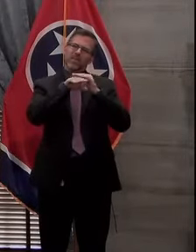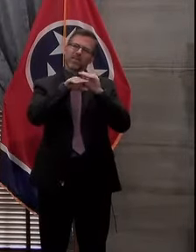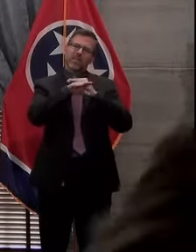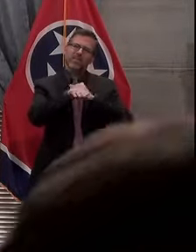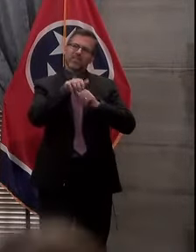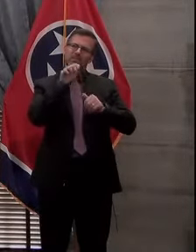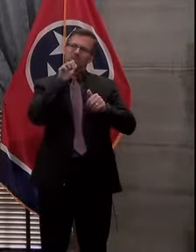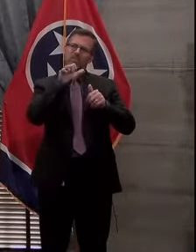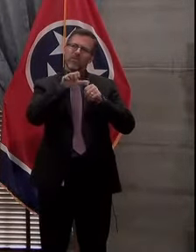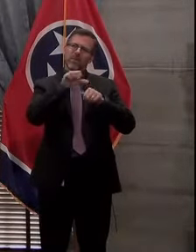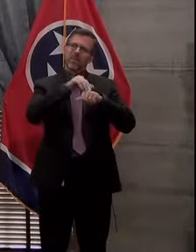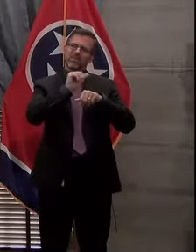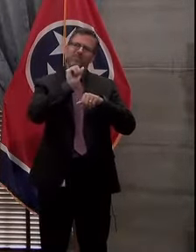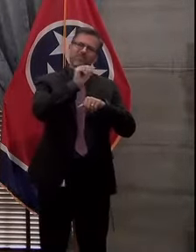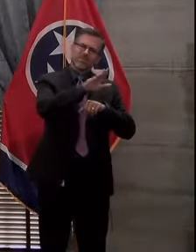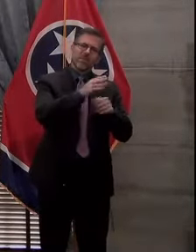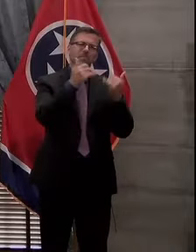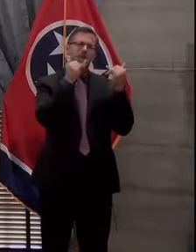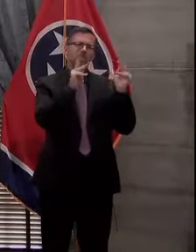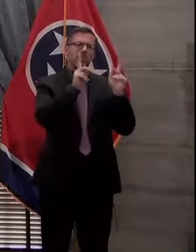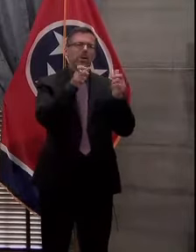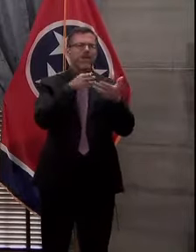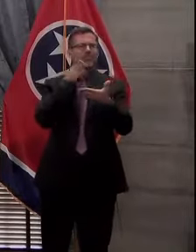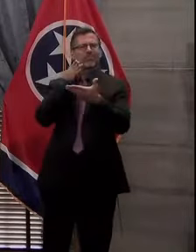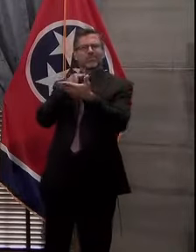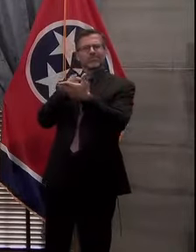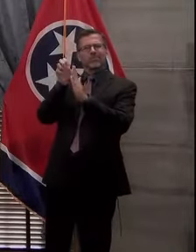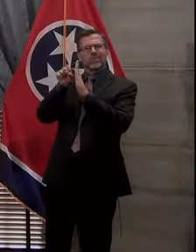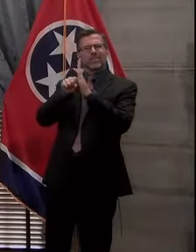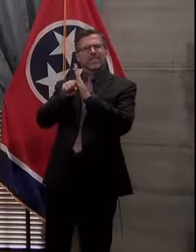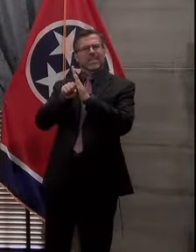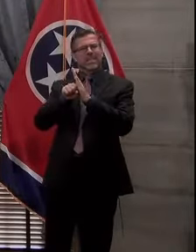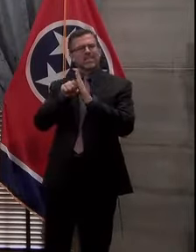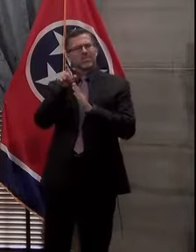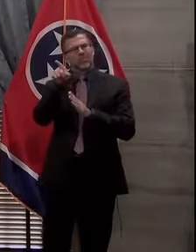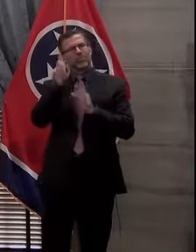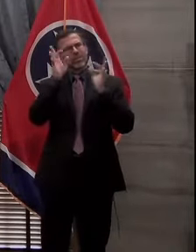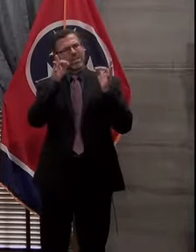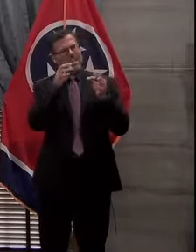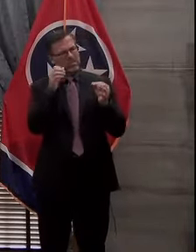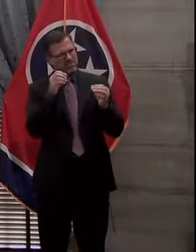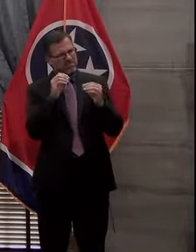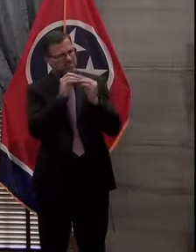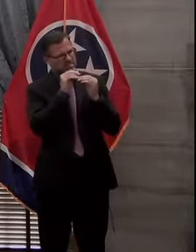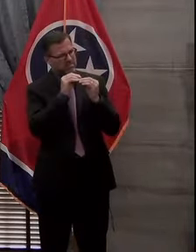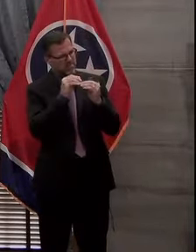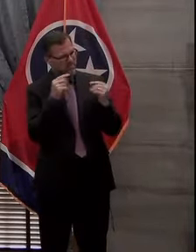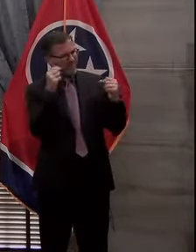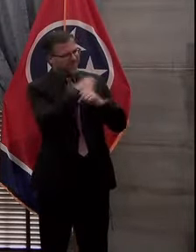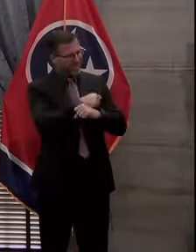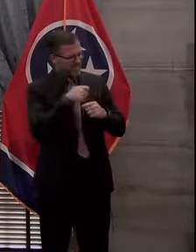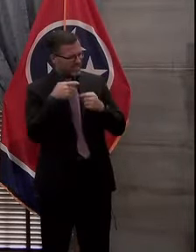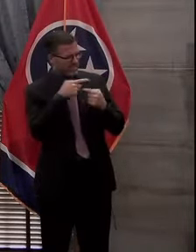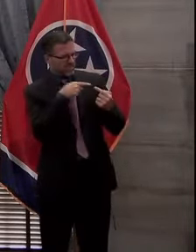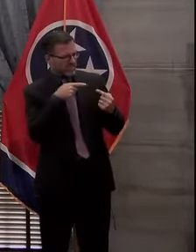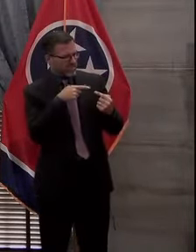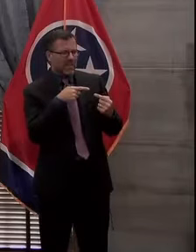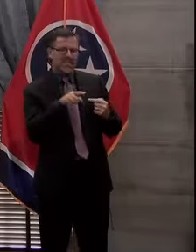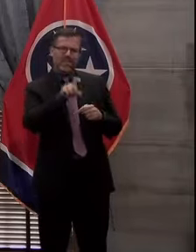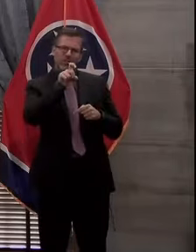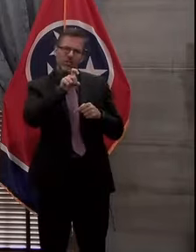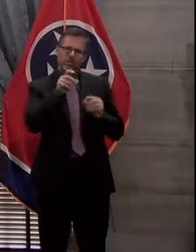that have brought litigation against the state instead of fighting it in an effort to make it easier for people